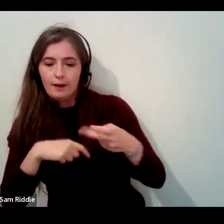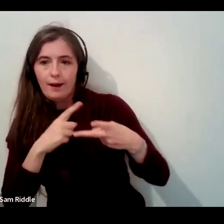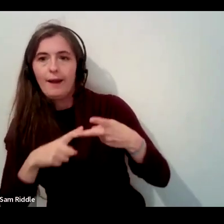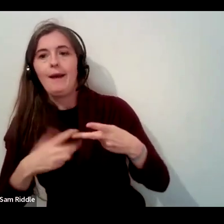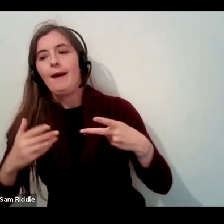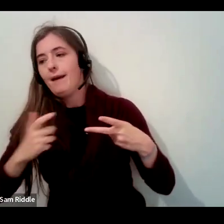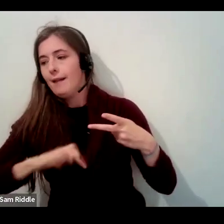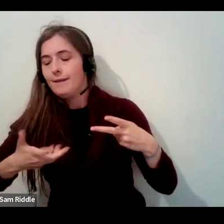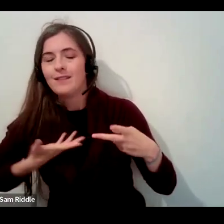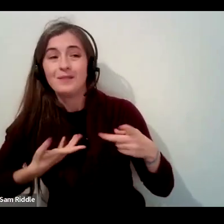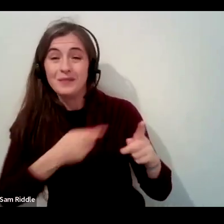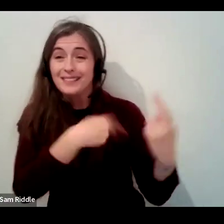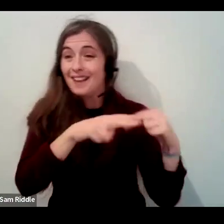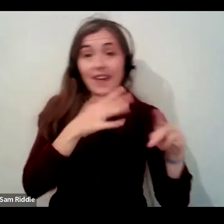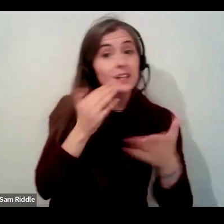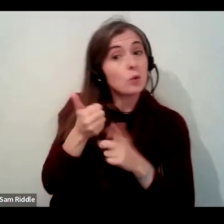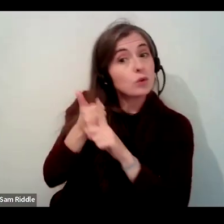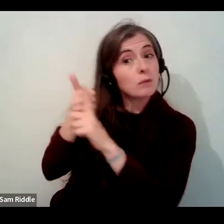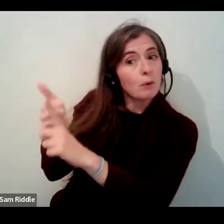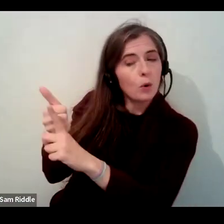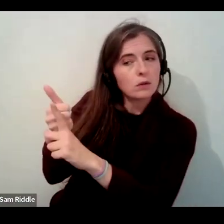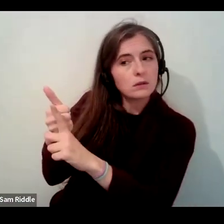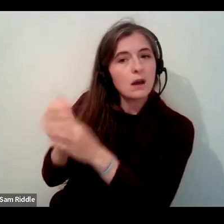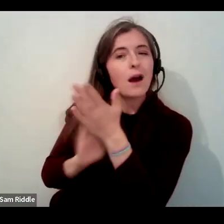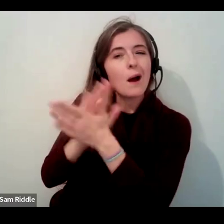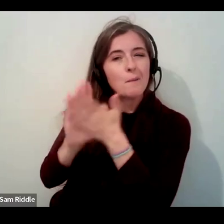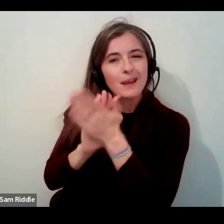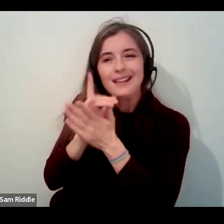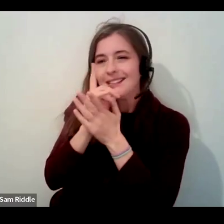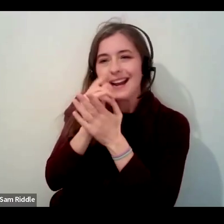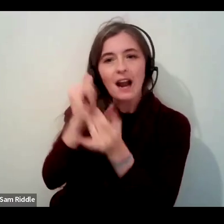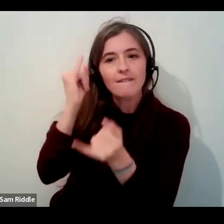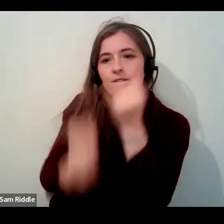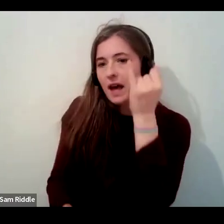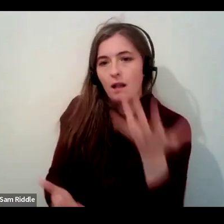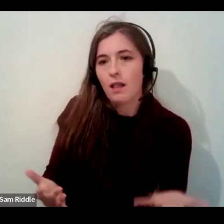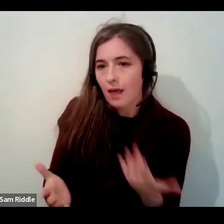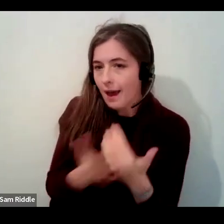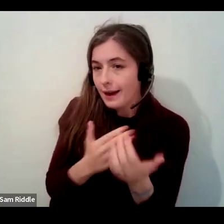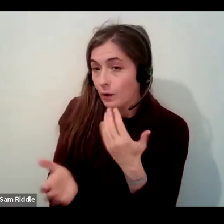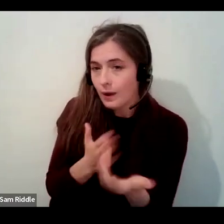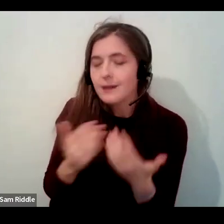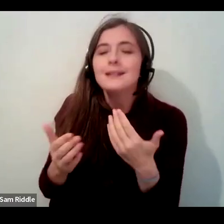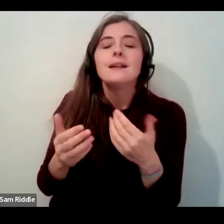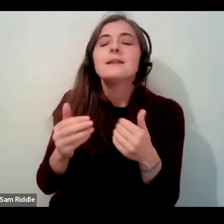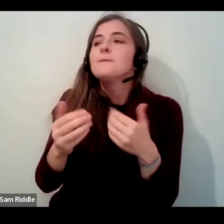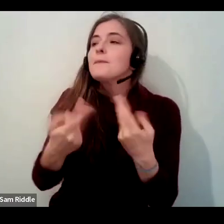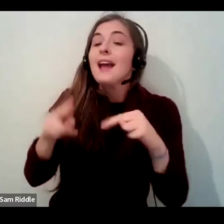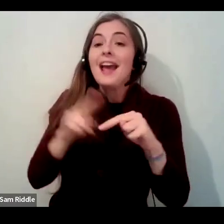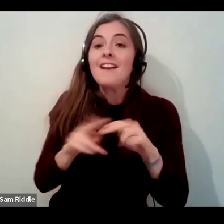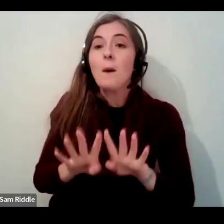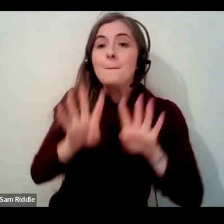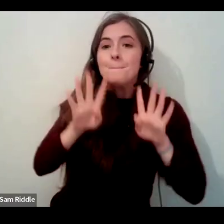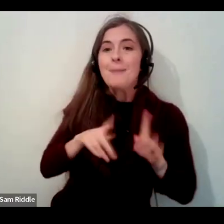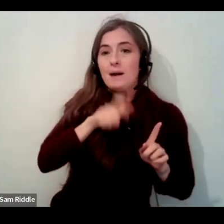give positive support to the bill, it could run into the sand regardless of how much other backbench support it's got. So I think the